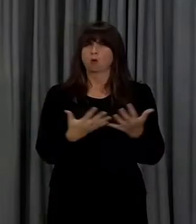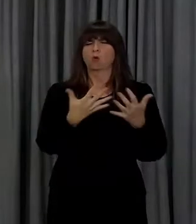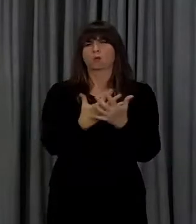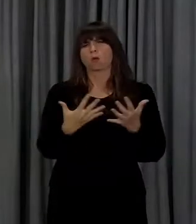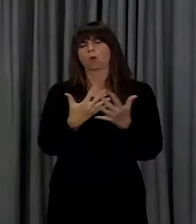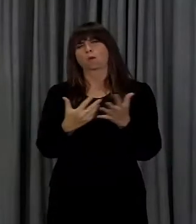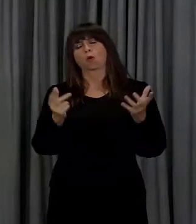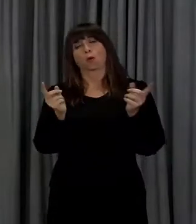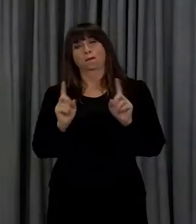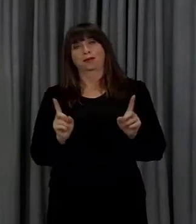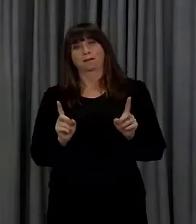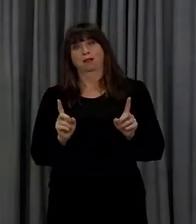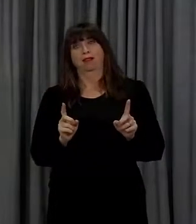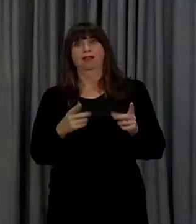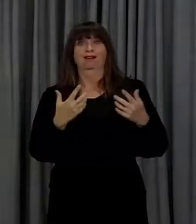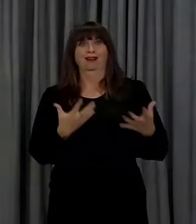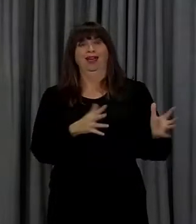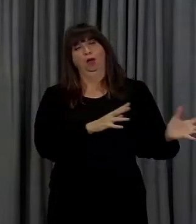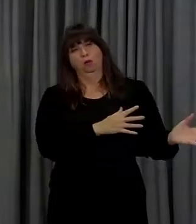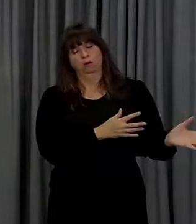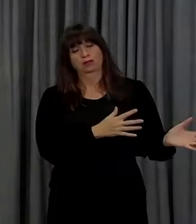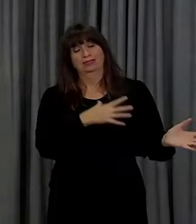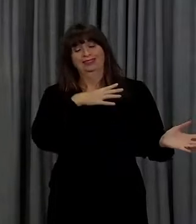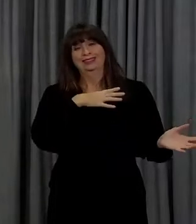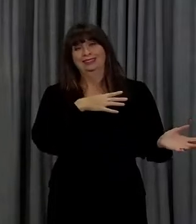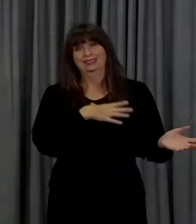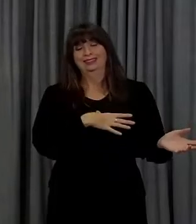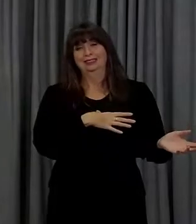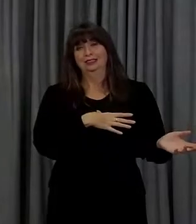obviously, requiring the